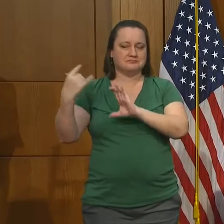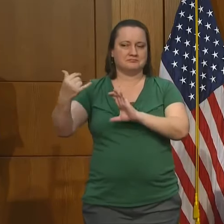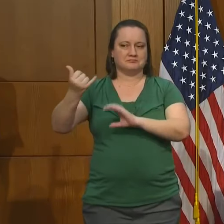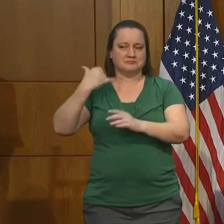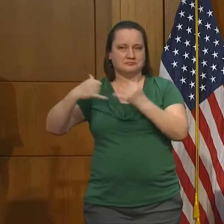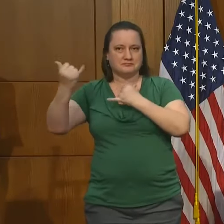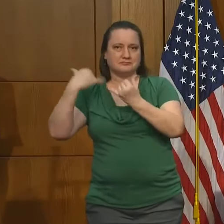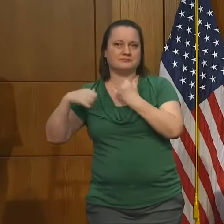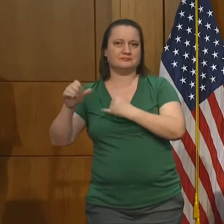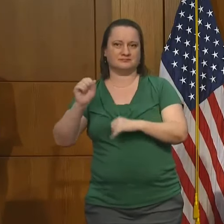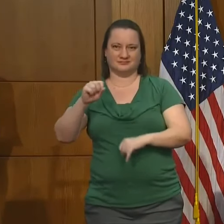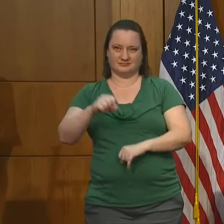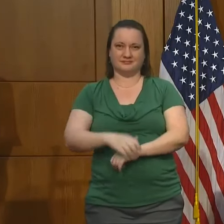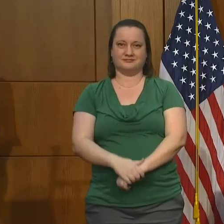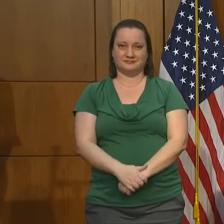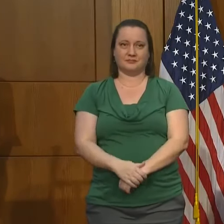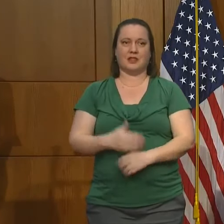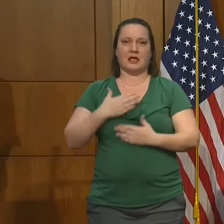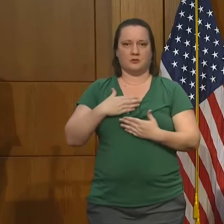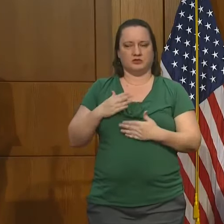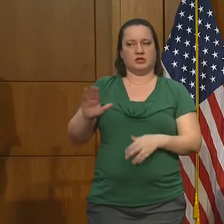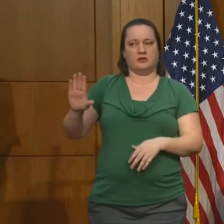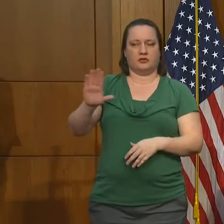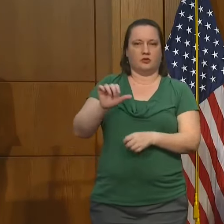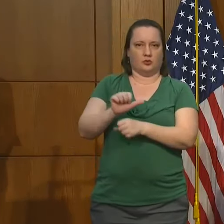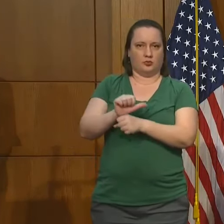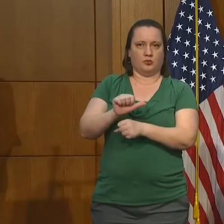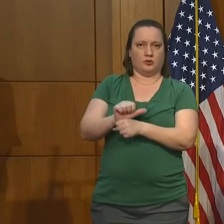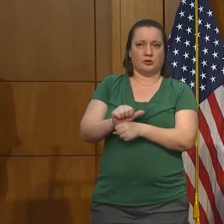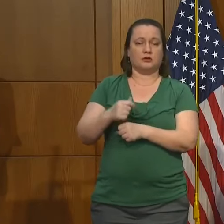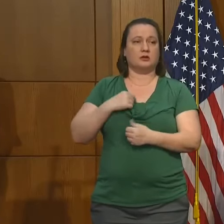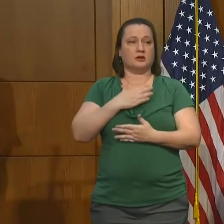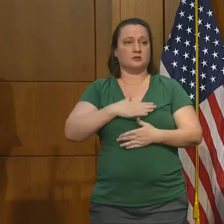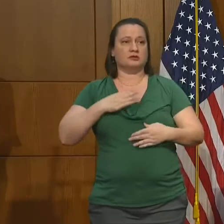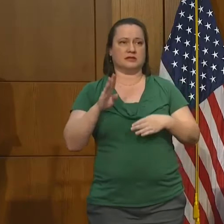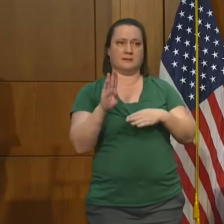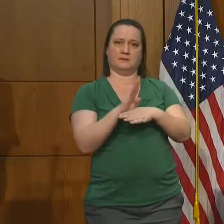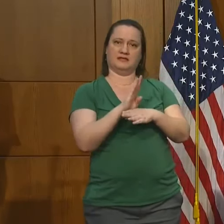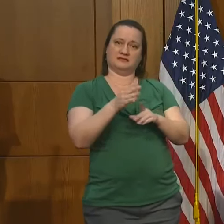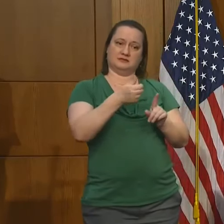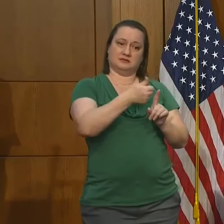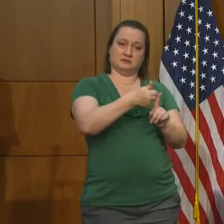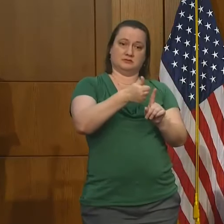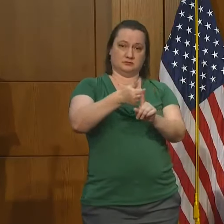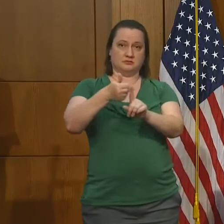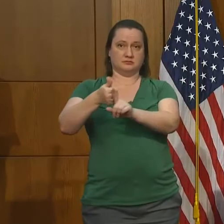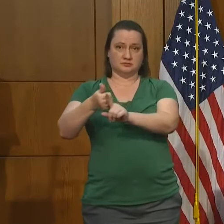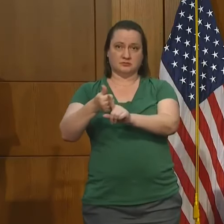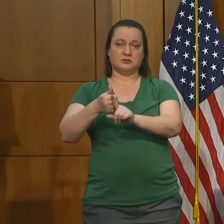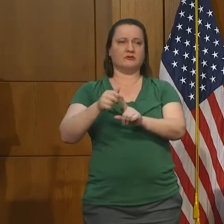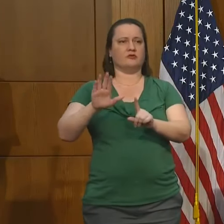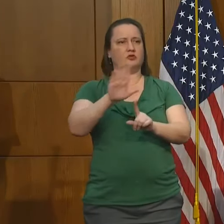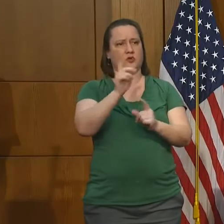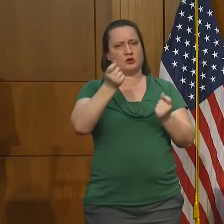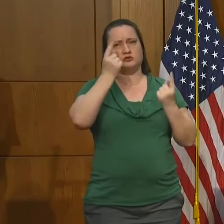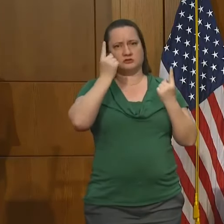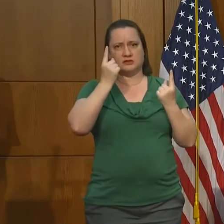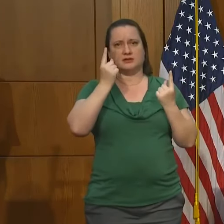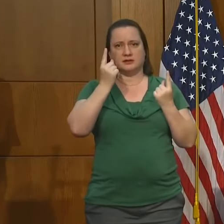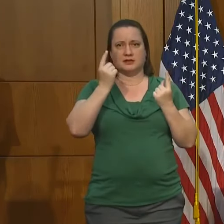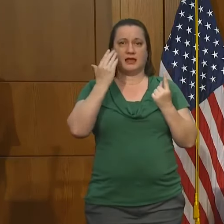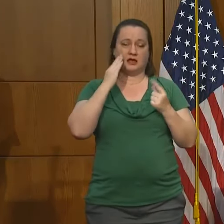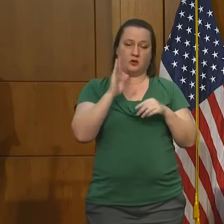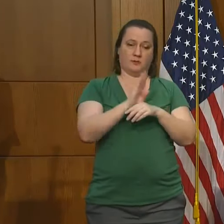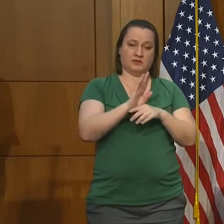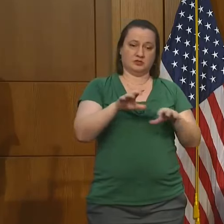So I appreciate their work, but I also appreciate the businesses for your understanding. I know as a